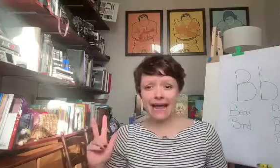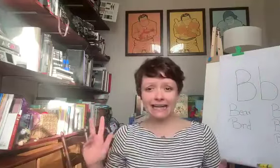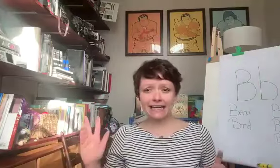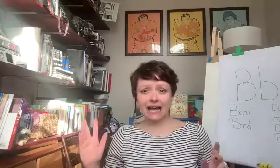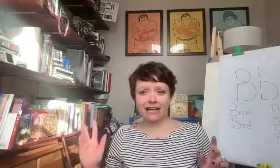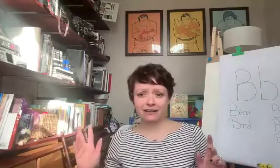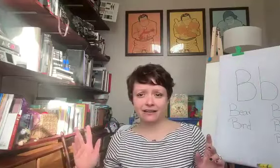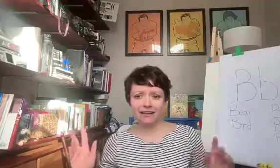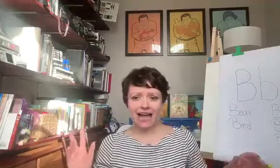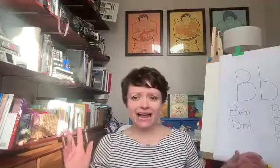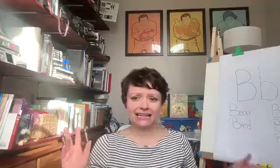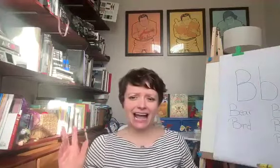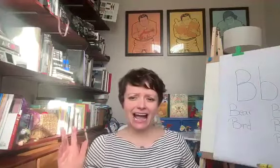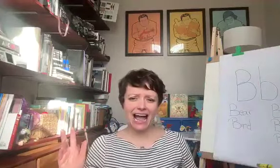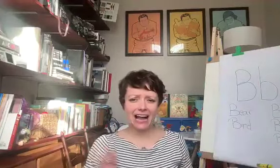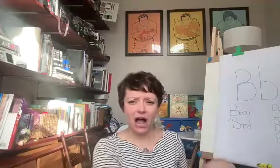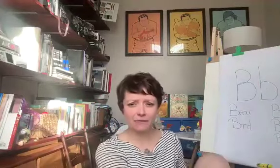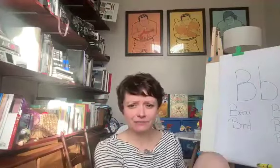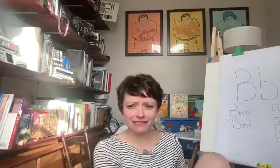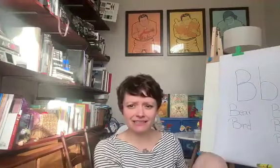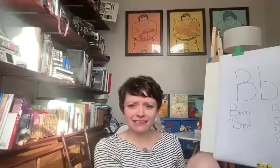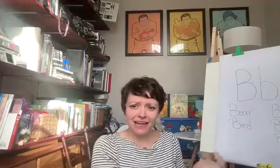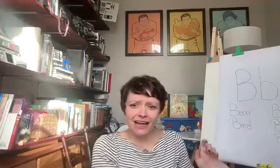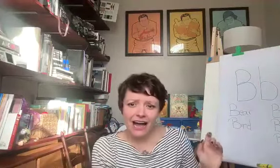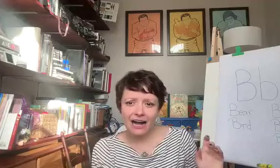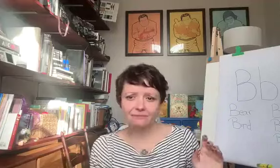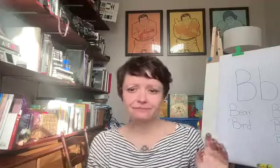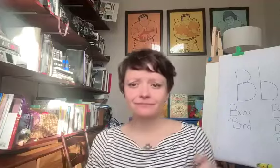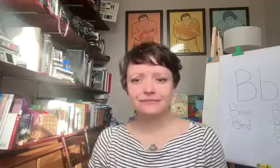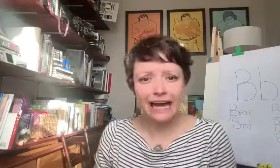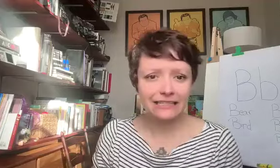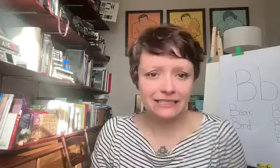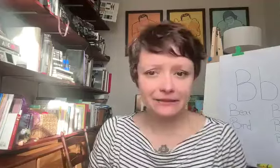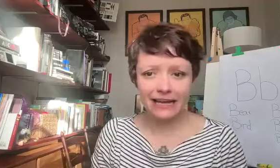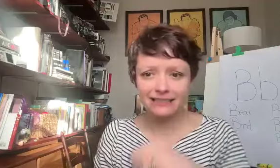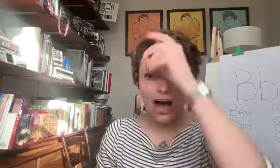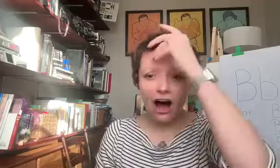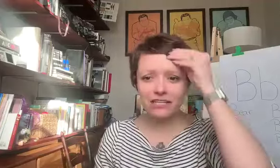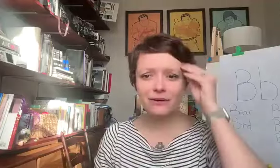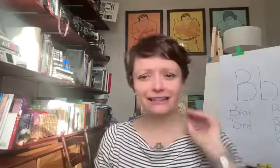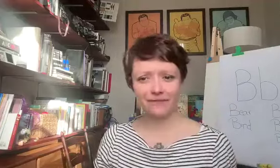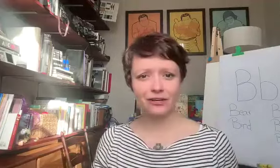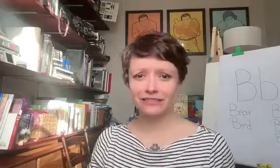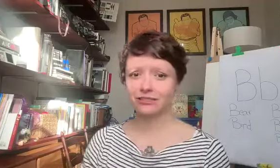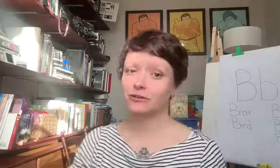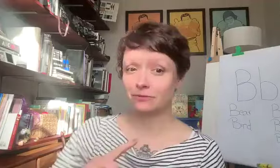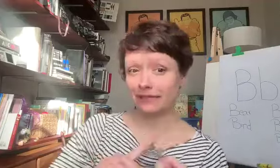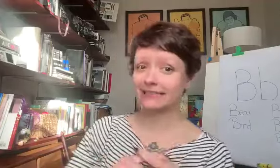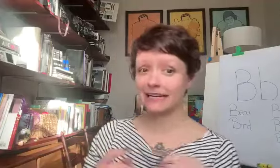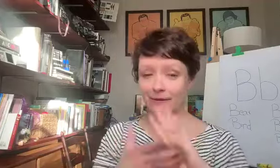make any accomplishments. Yeah, so yes. Also, I love that your 6-year-old's really excited about